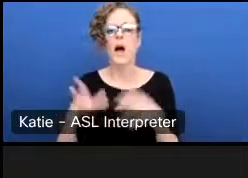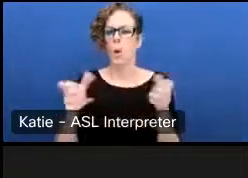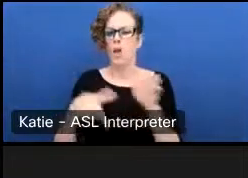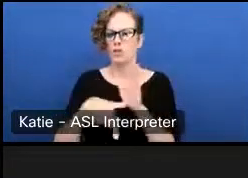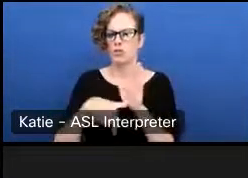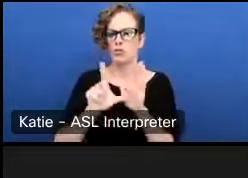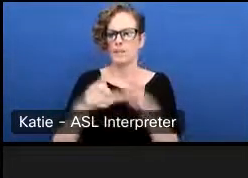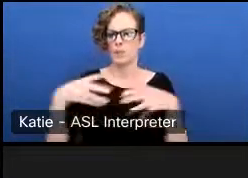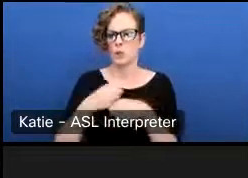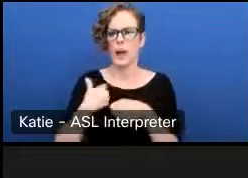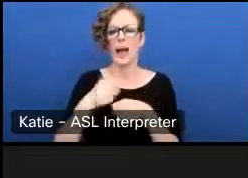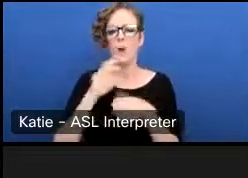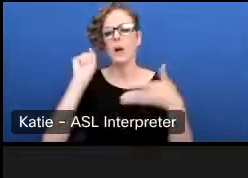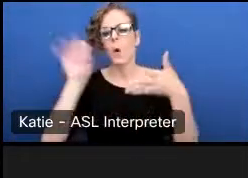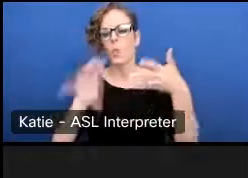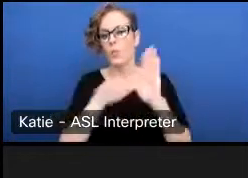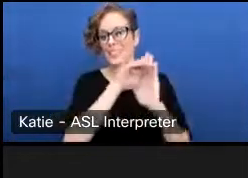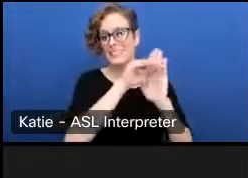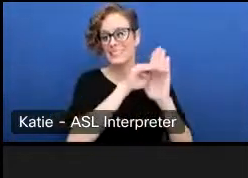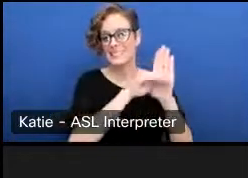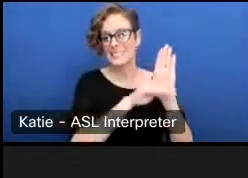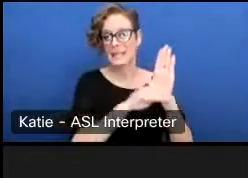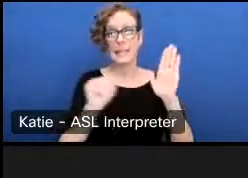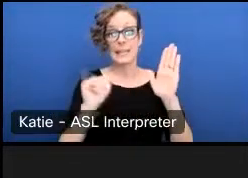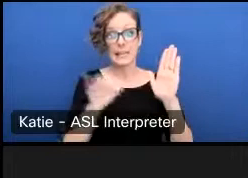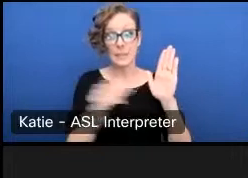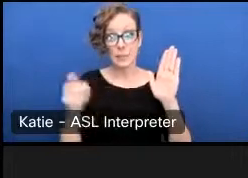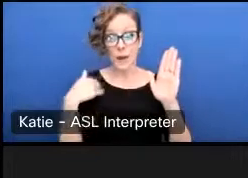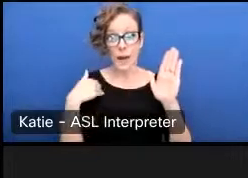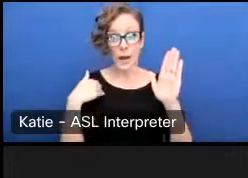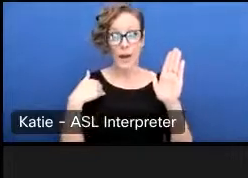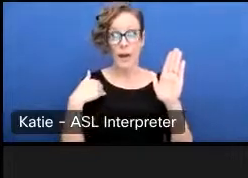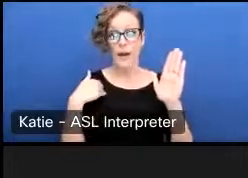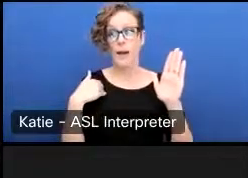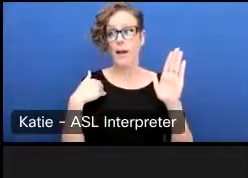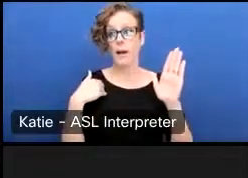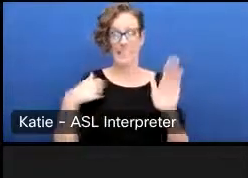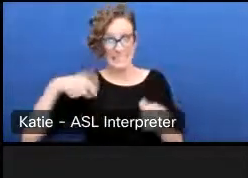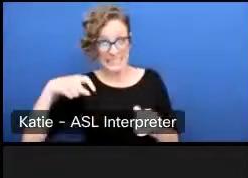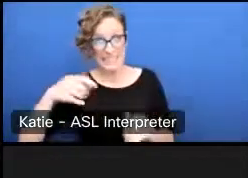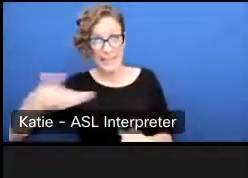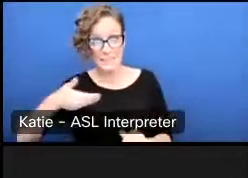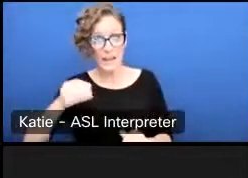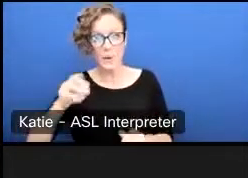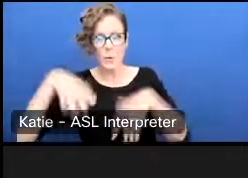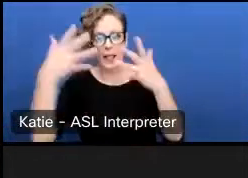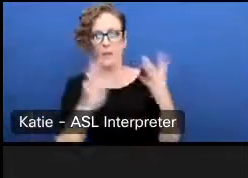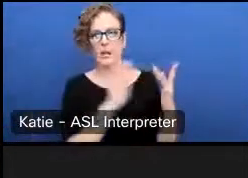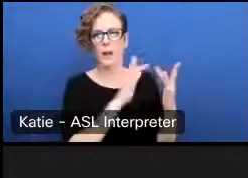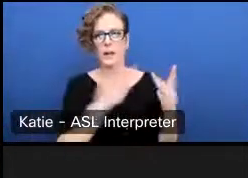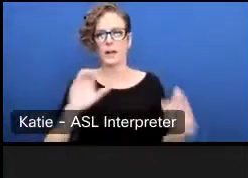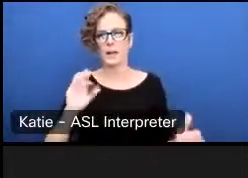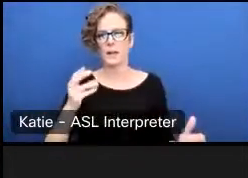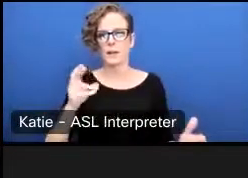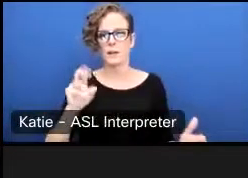I'll just go through the list, and if you need an invite or whatever, you can contact Christine Hobbs if you